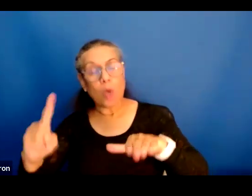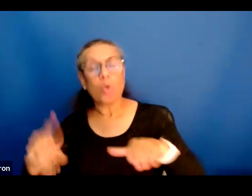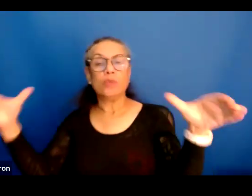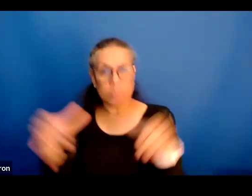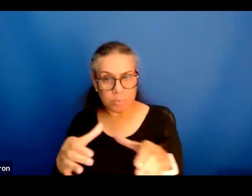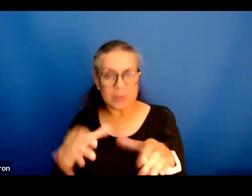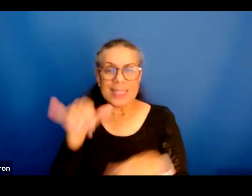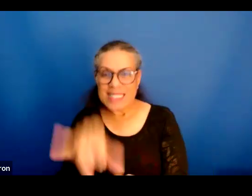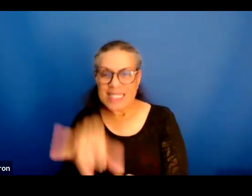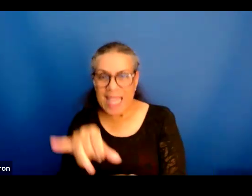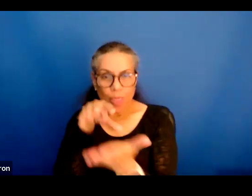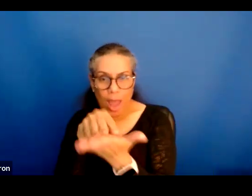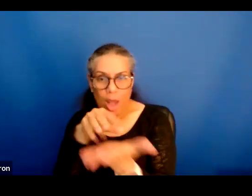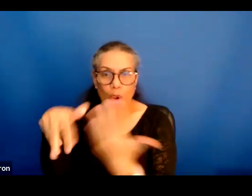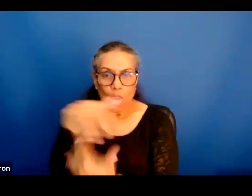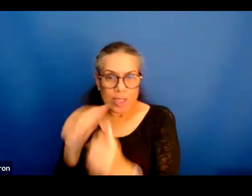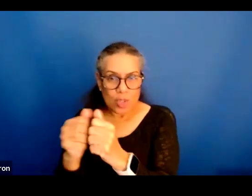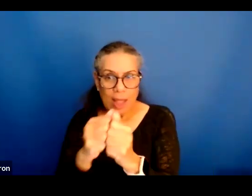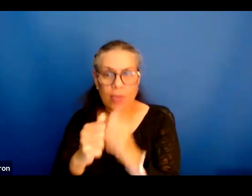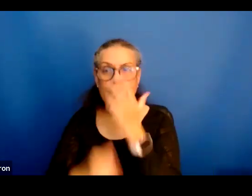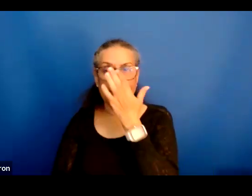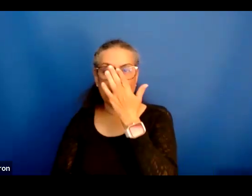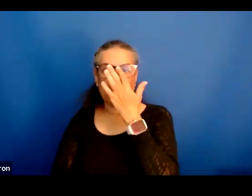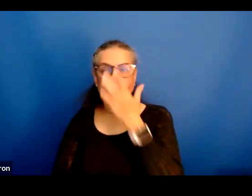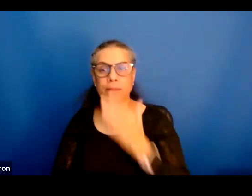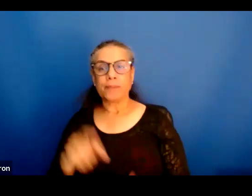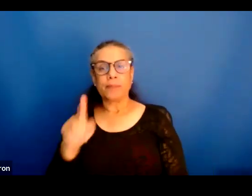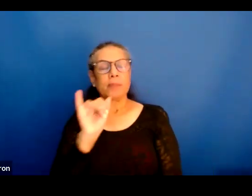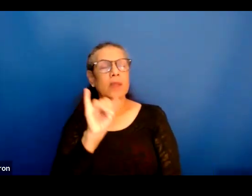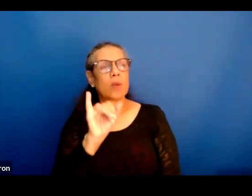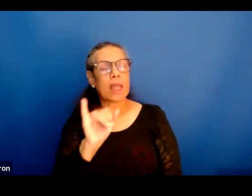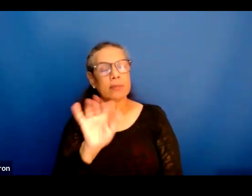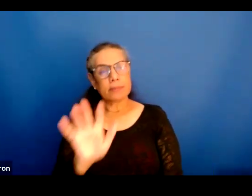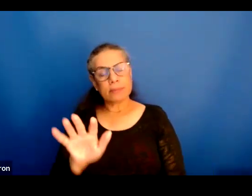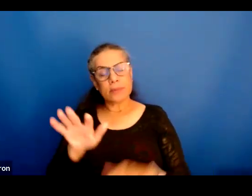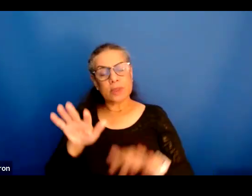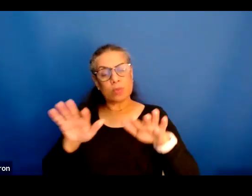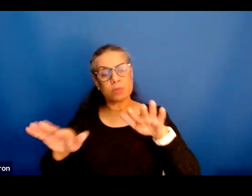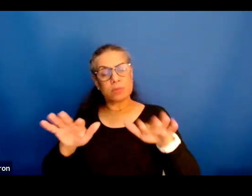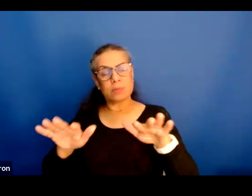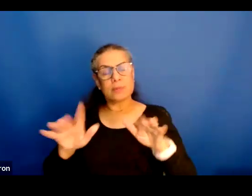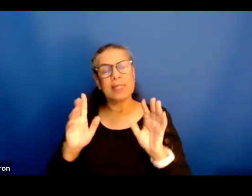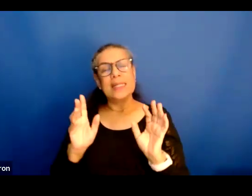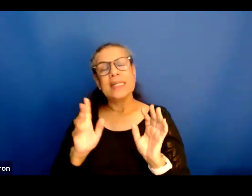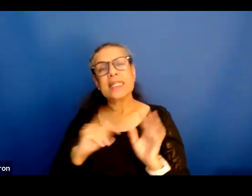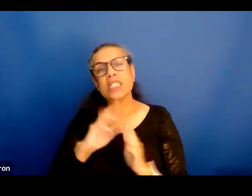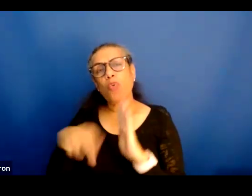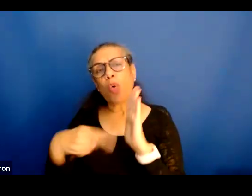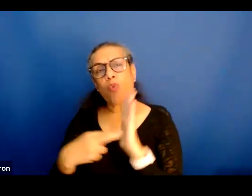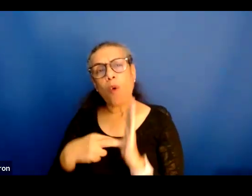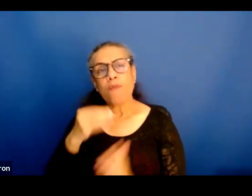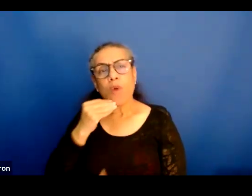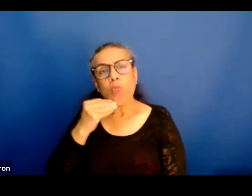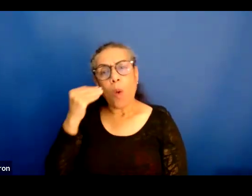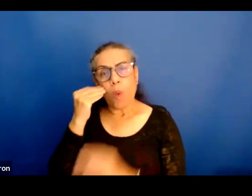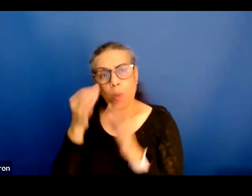classroom. That's helpful. Is there a philosophical difference on the role of the home language in